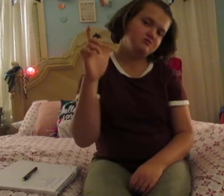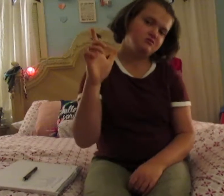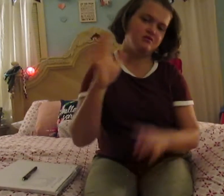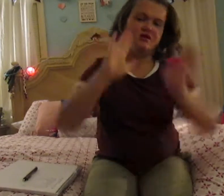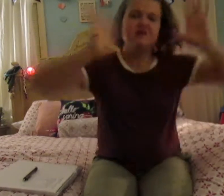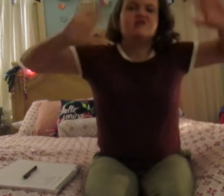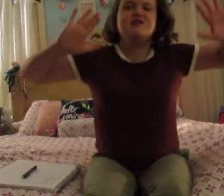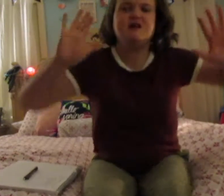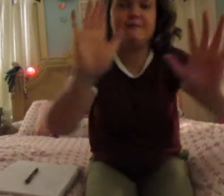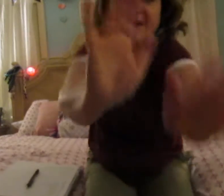See ya. Bye.